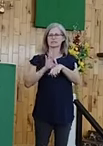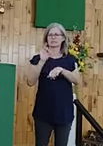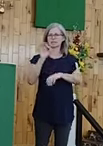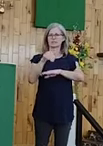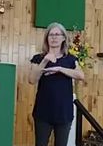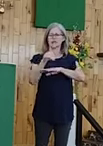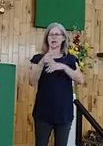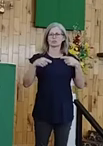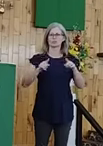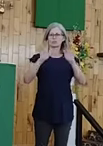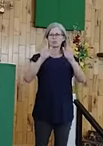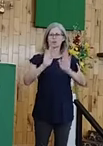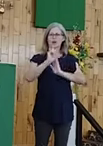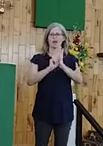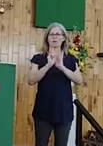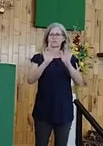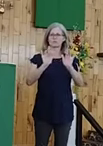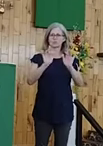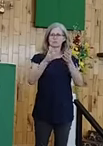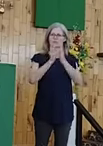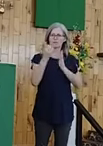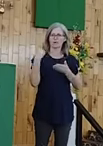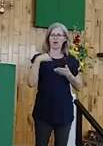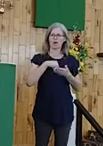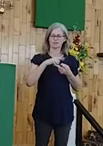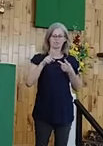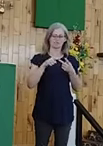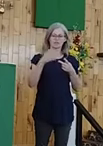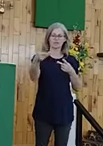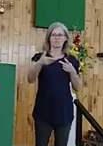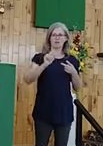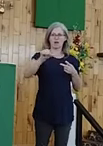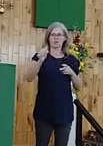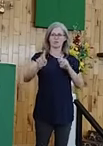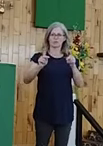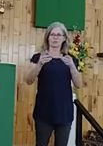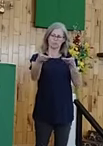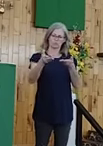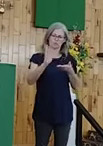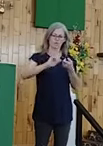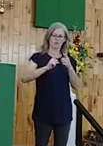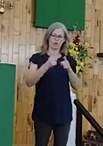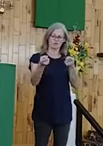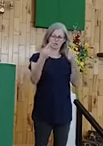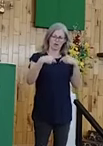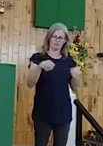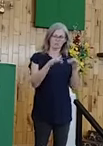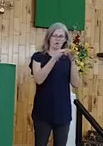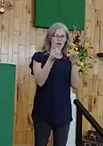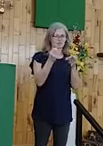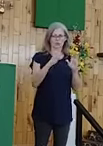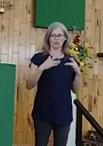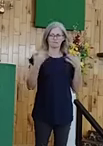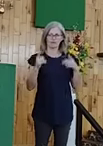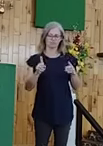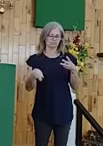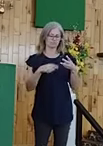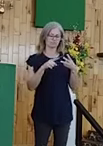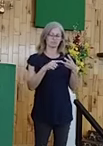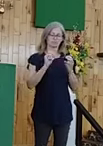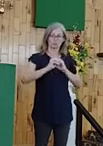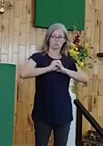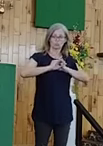mercy. Inviting others, bring a friend to Mass or to one of our events. Spread the word.